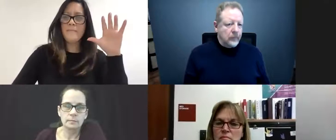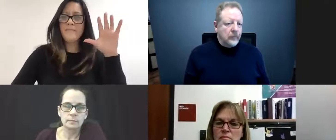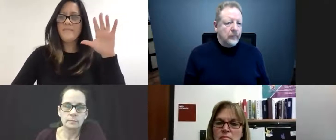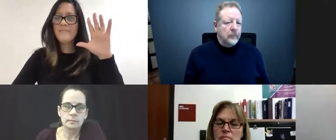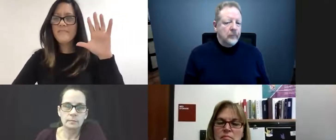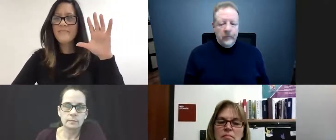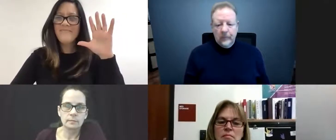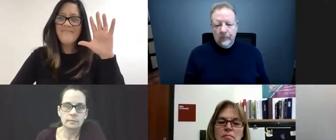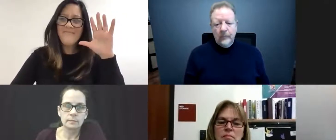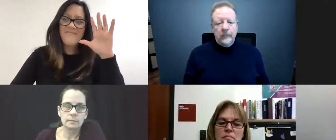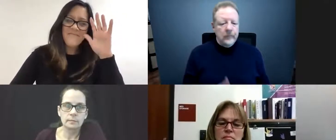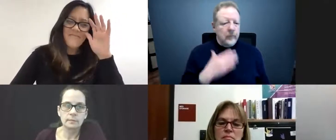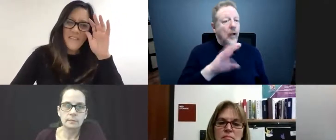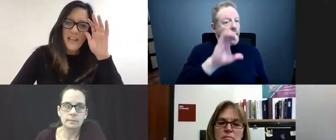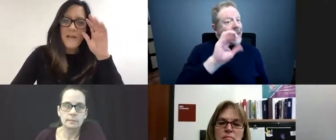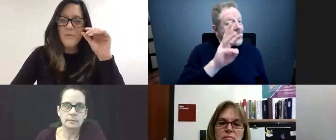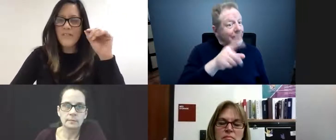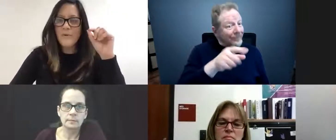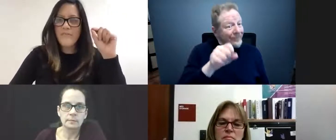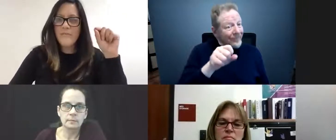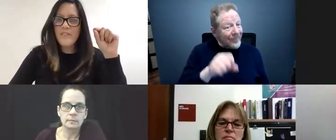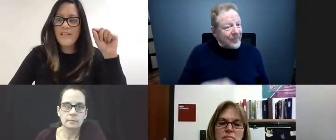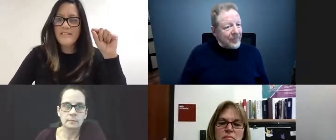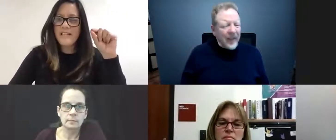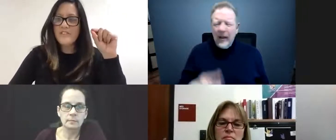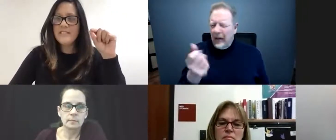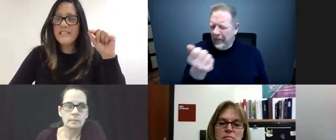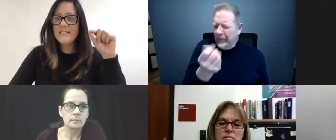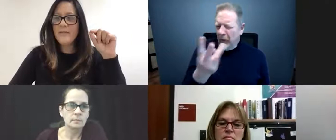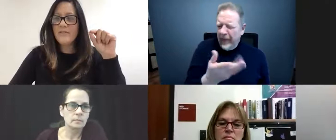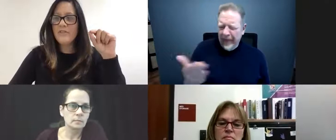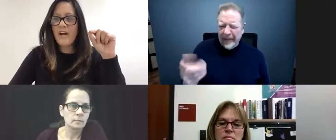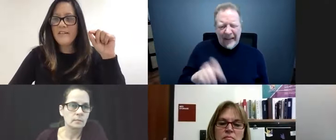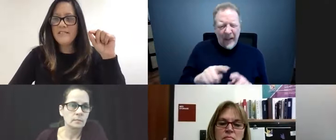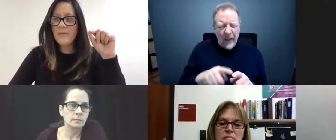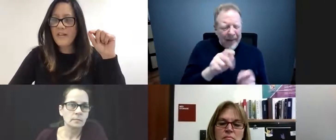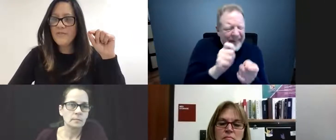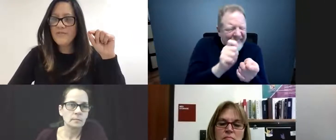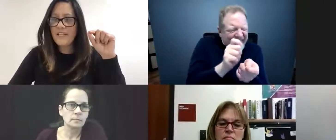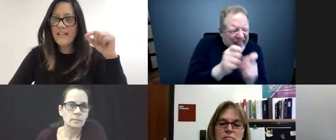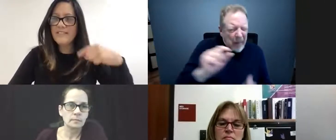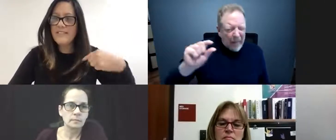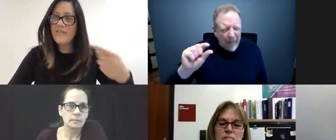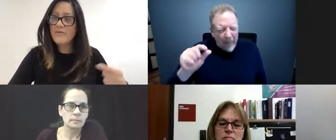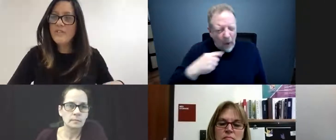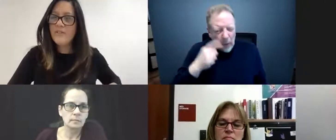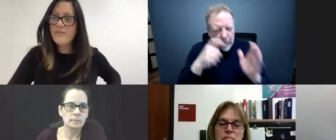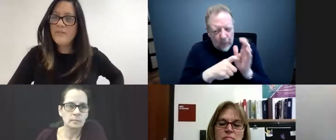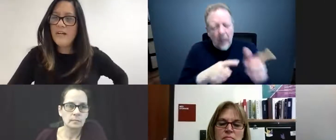All right, thank you. Christine? But there were a few things that just need to be revised, but as you said, I can send those to you Yeah,